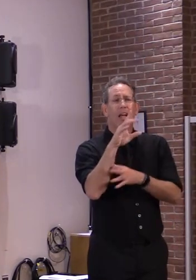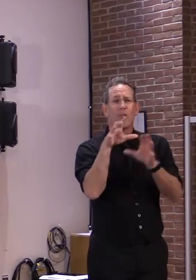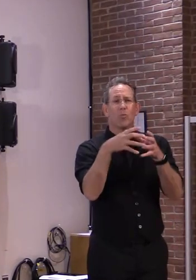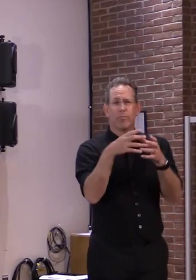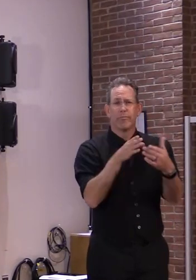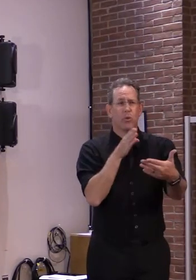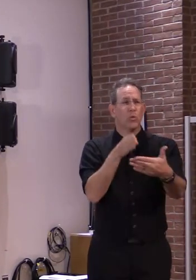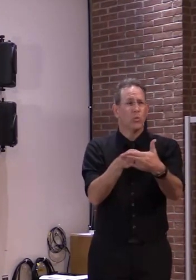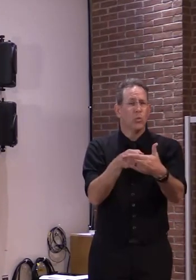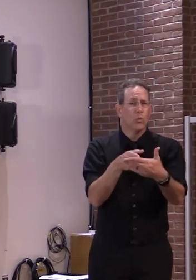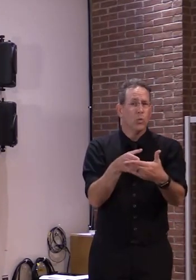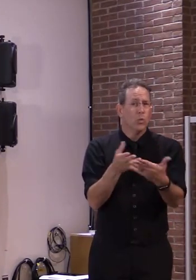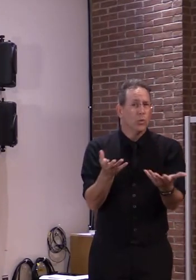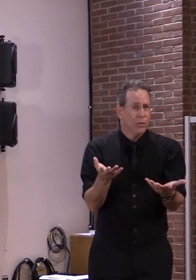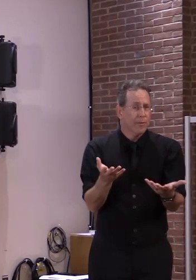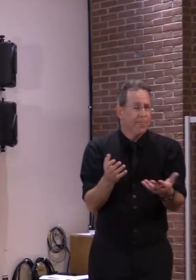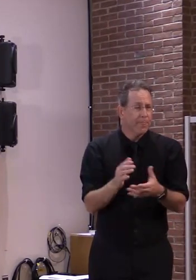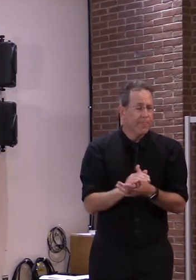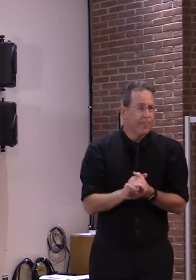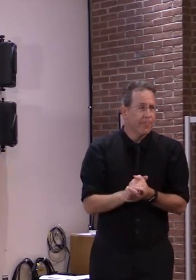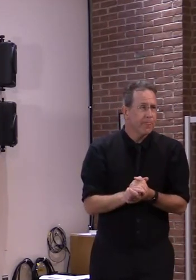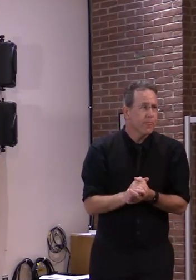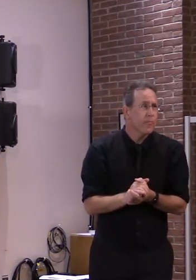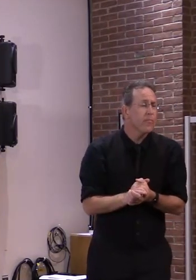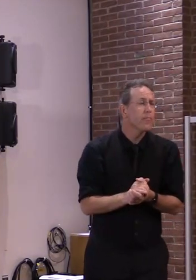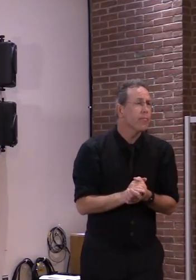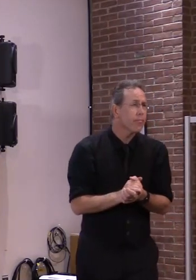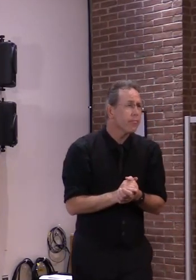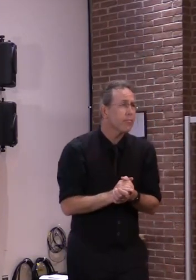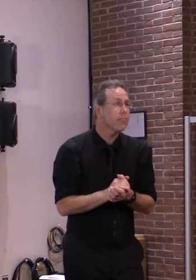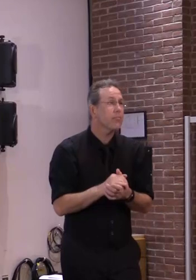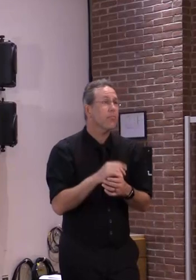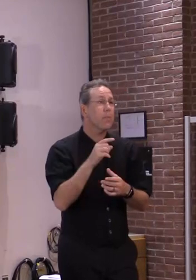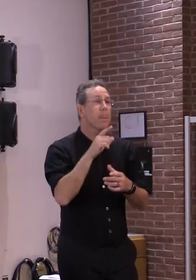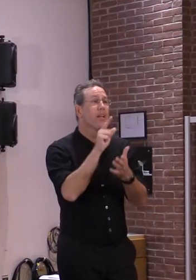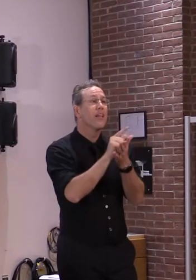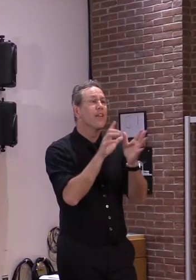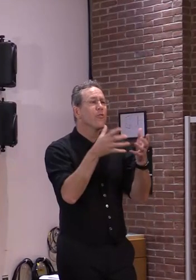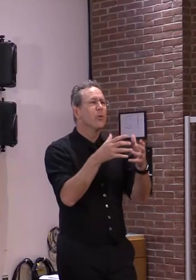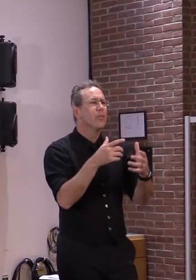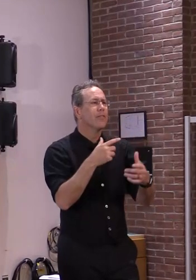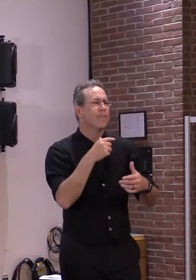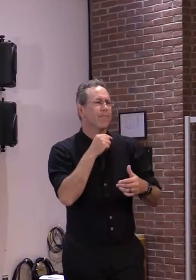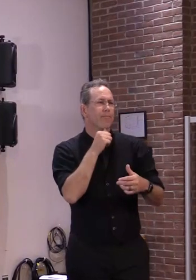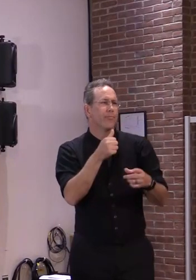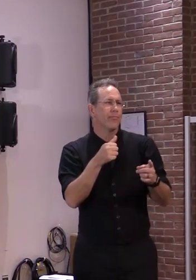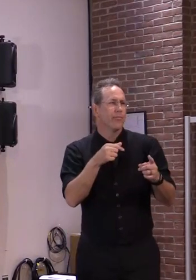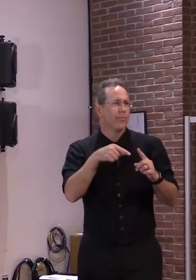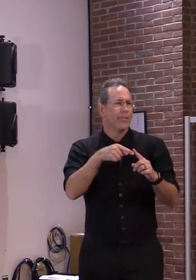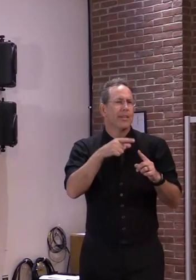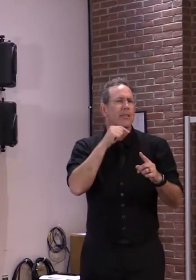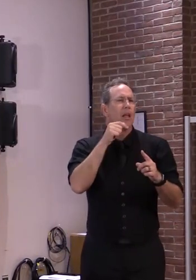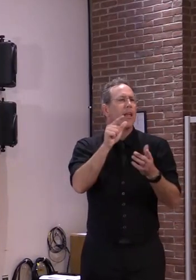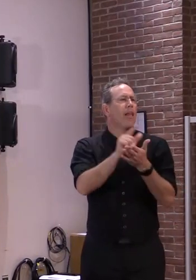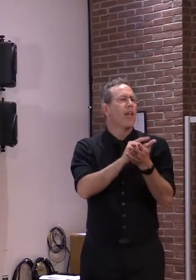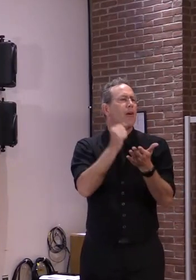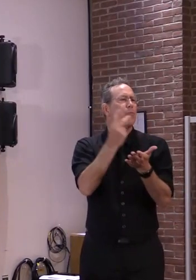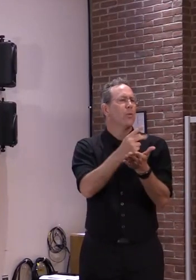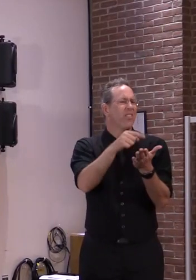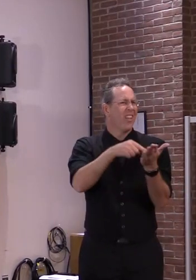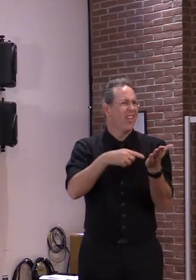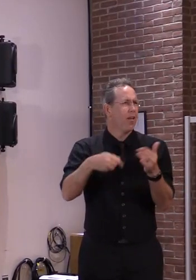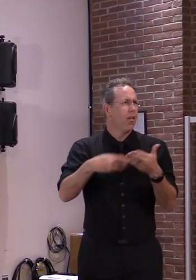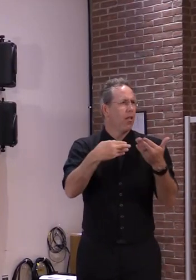valid and didn't go through the correct legislative approval process. They also say that the definition, the